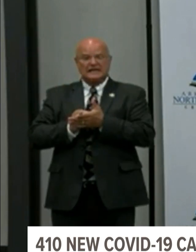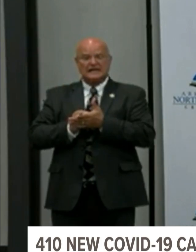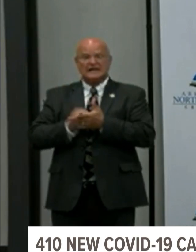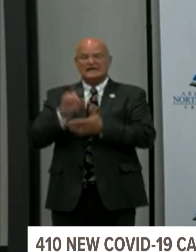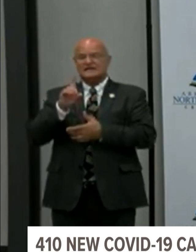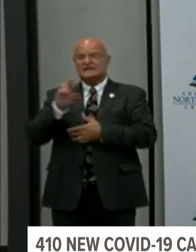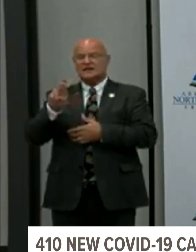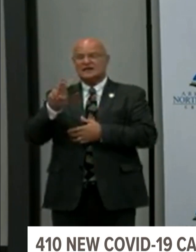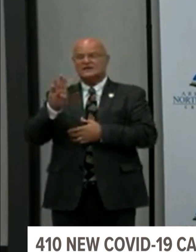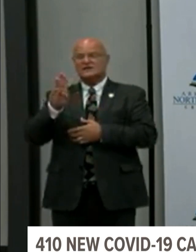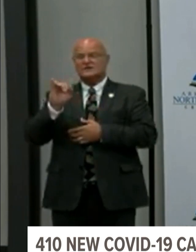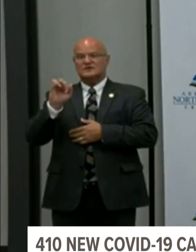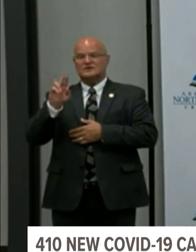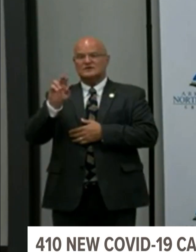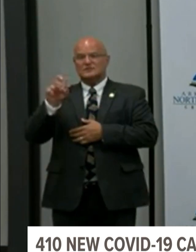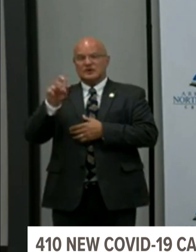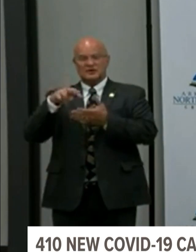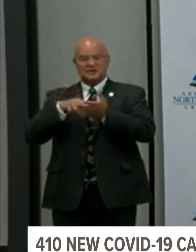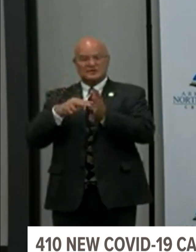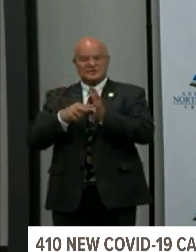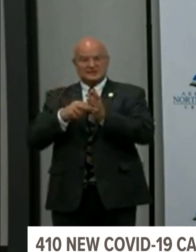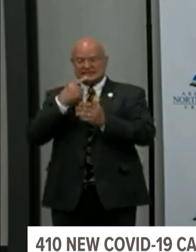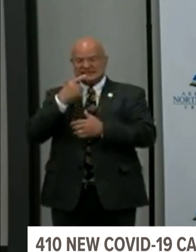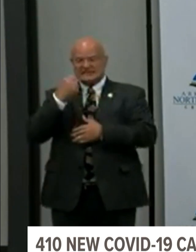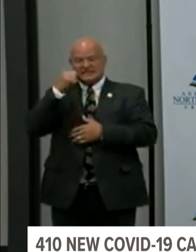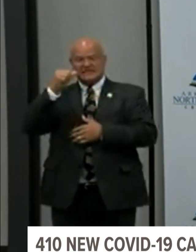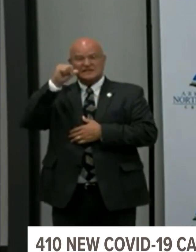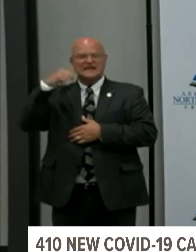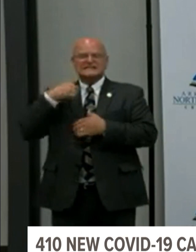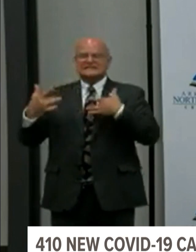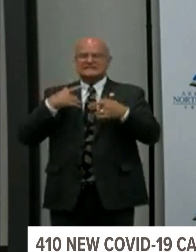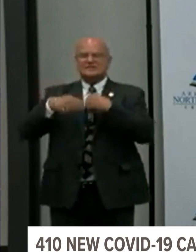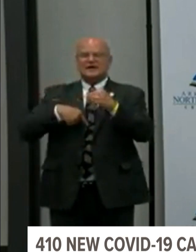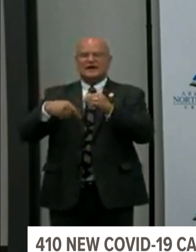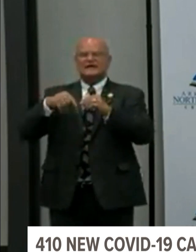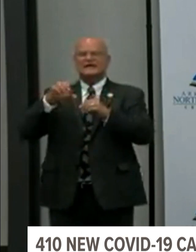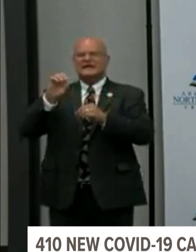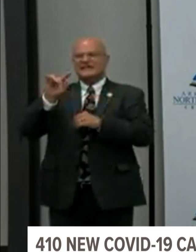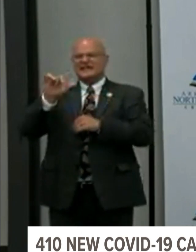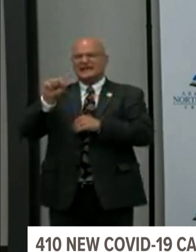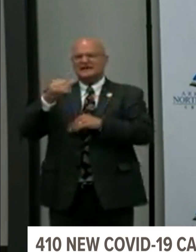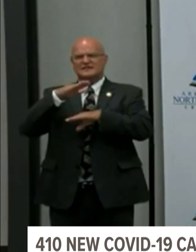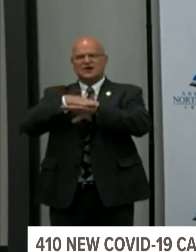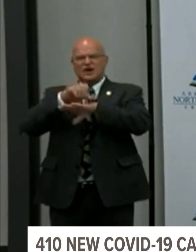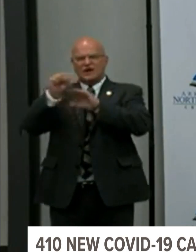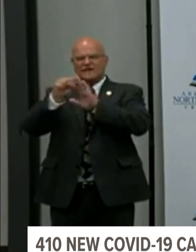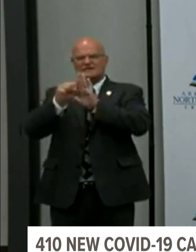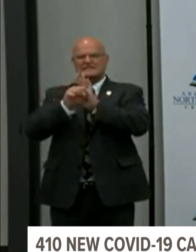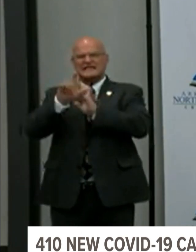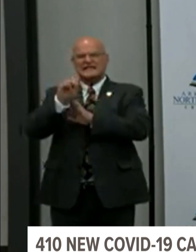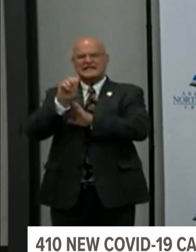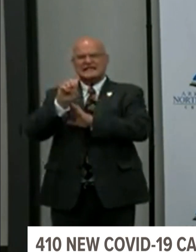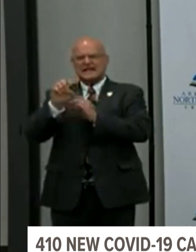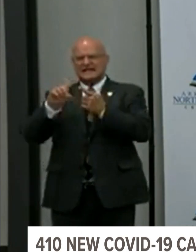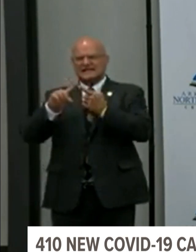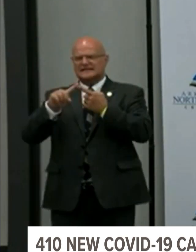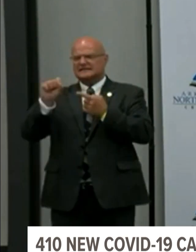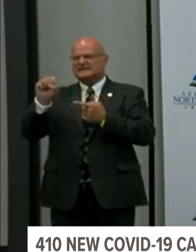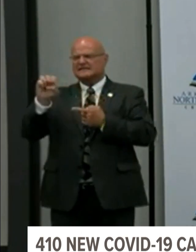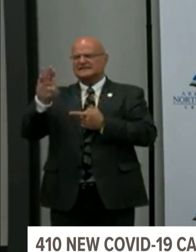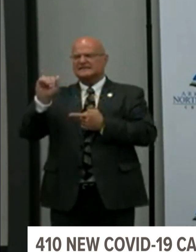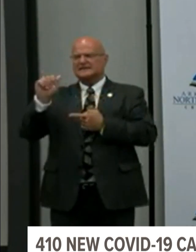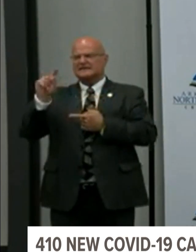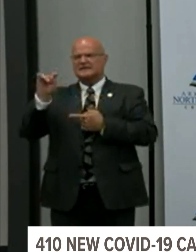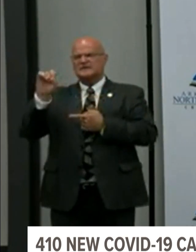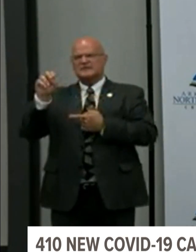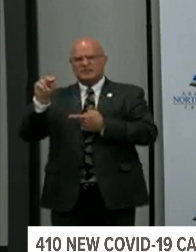Dr. Birx made yesterday is that she was concerned about the border counties. Sebastian County, as you can see, for a